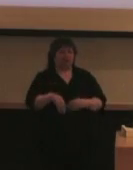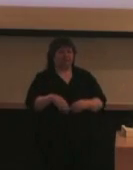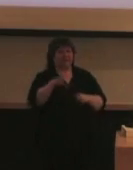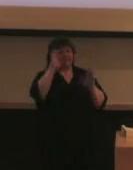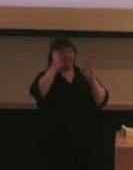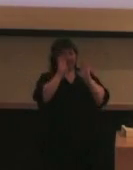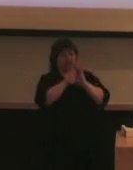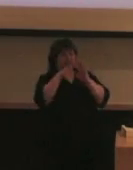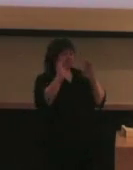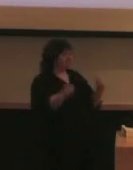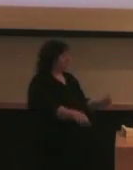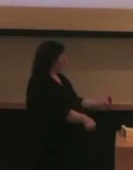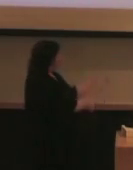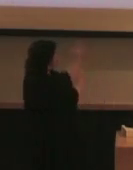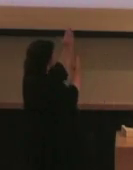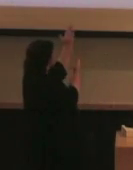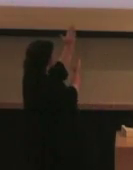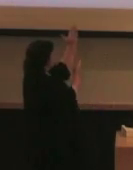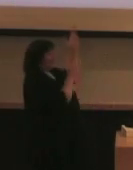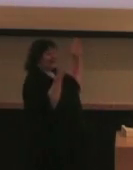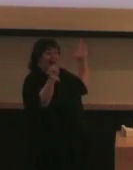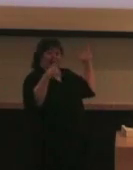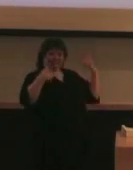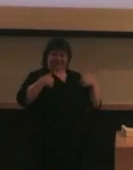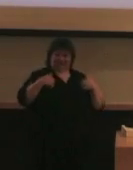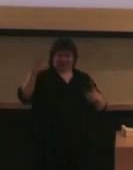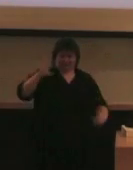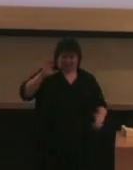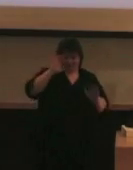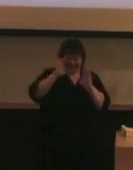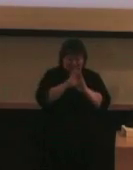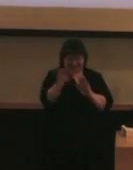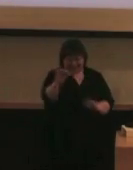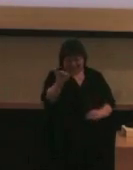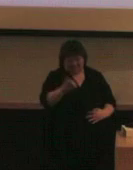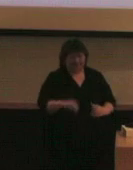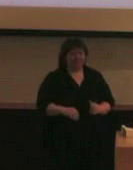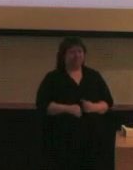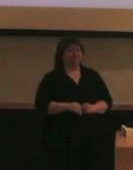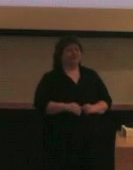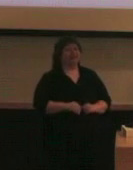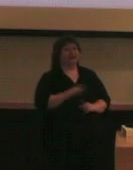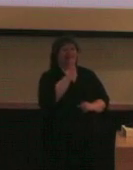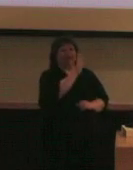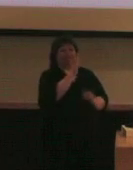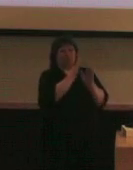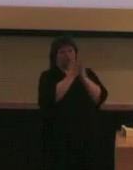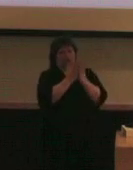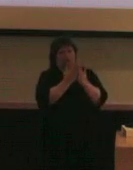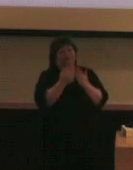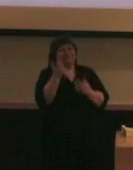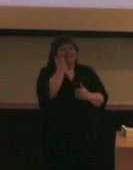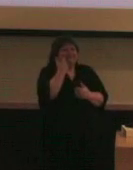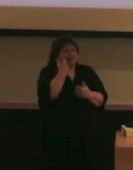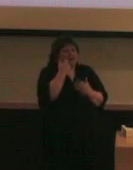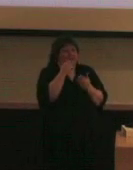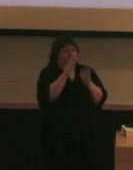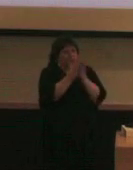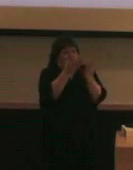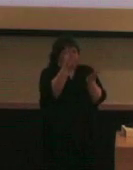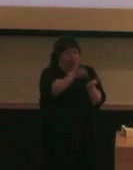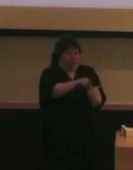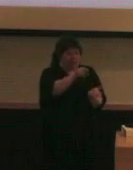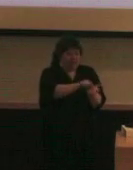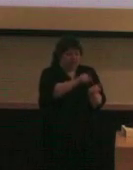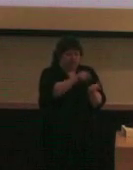pictorial version of him, just like there was a pictorial version of me earlier. This is his work, one of his most recent books. He's done a